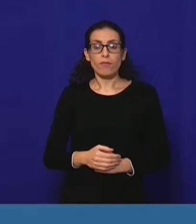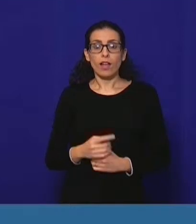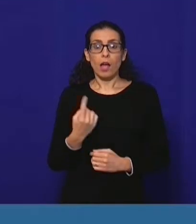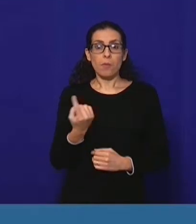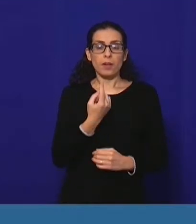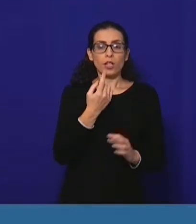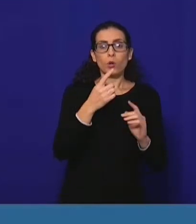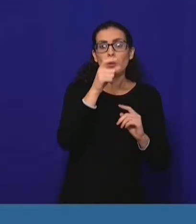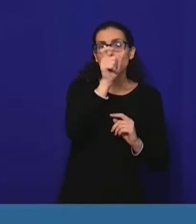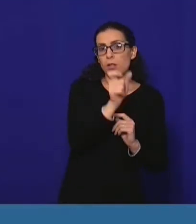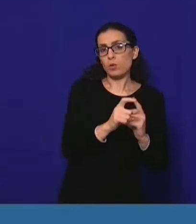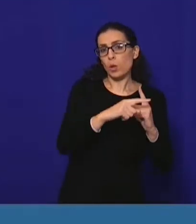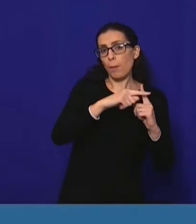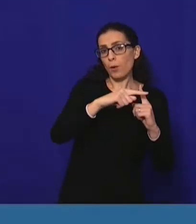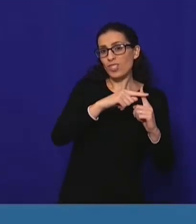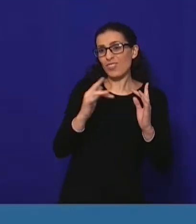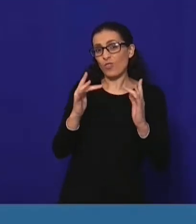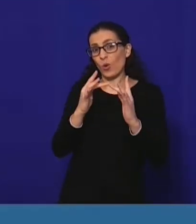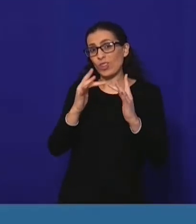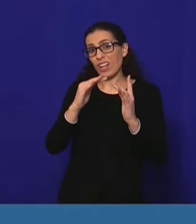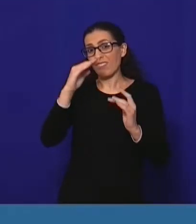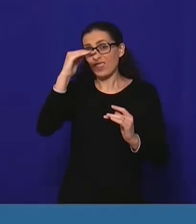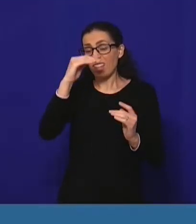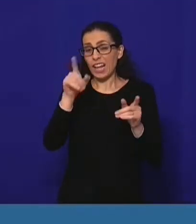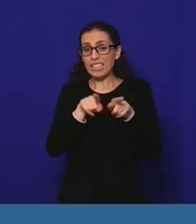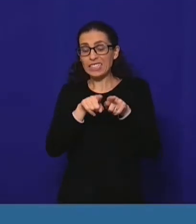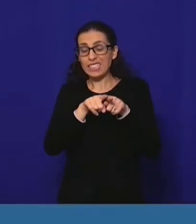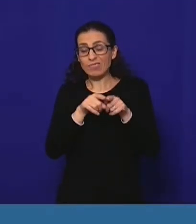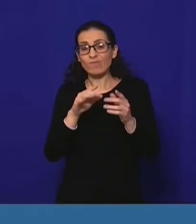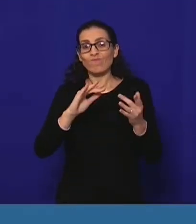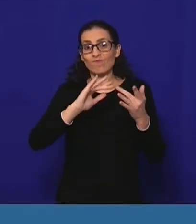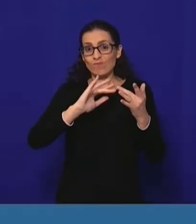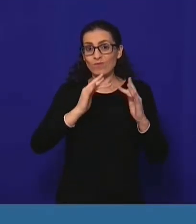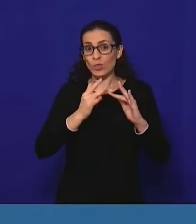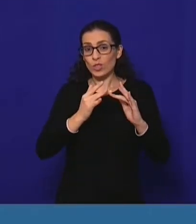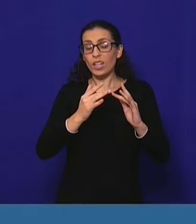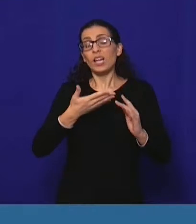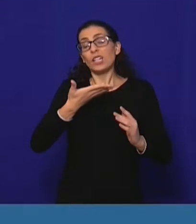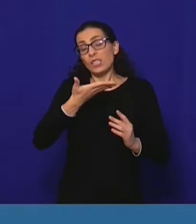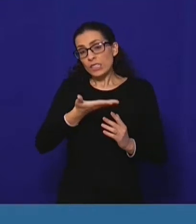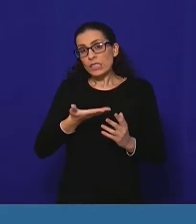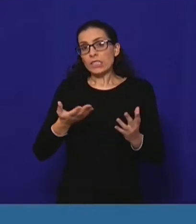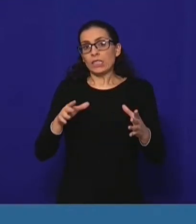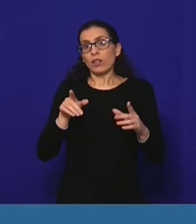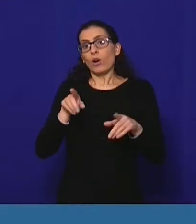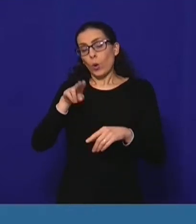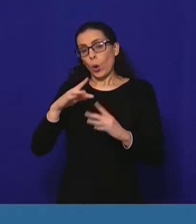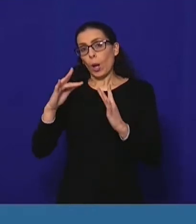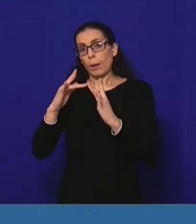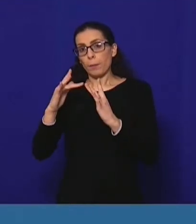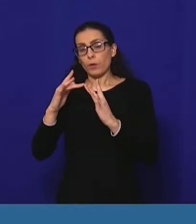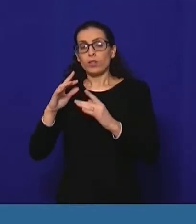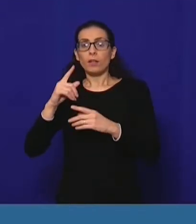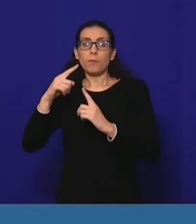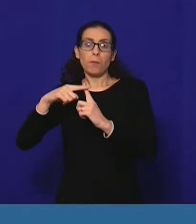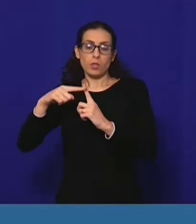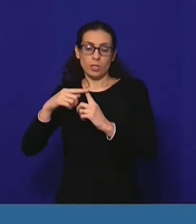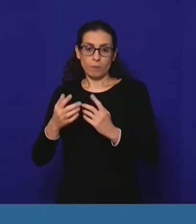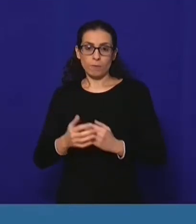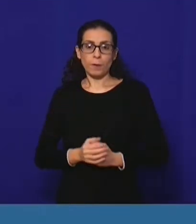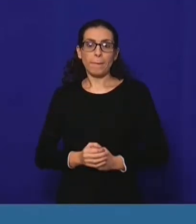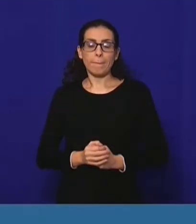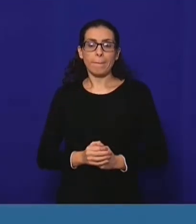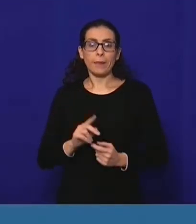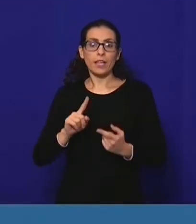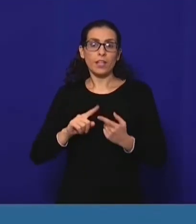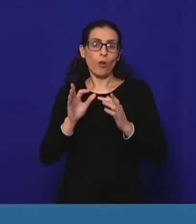il-każijiet li jkunu pożittivi jew inkella nies li jkunu ltaqgħu ma' xulxin li huma ta' familjari ta' xulxin.